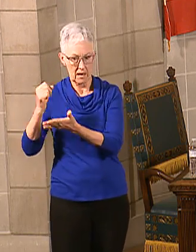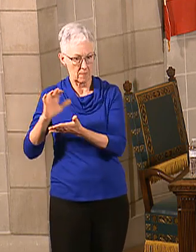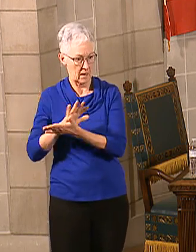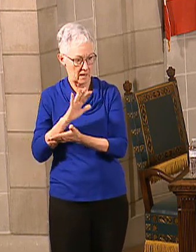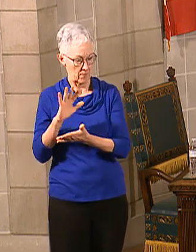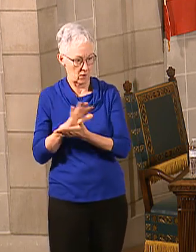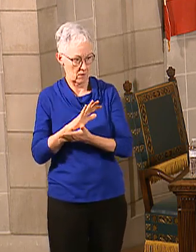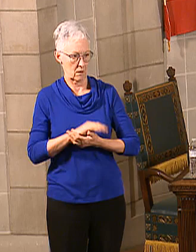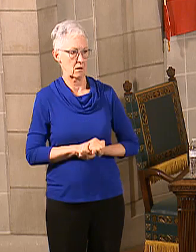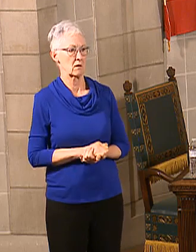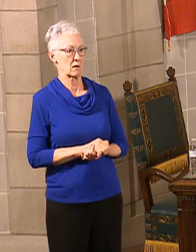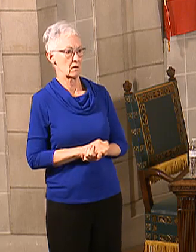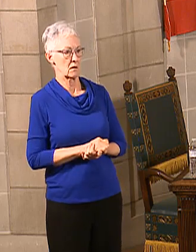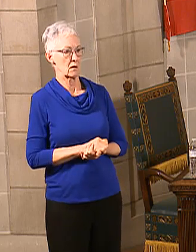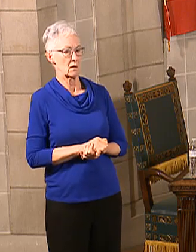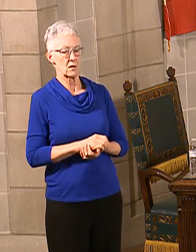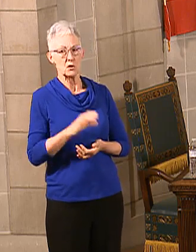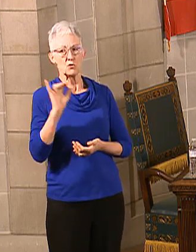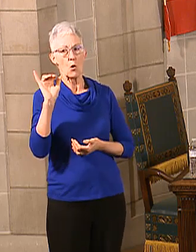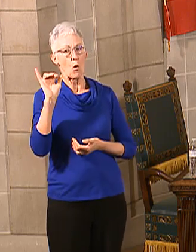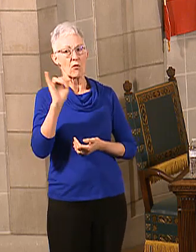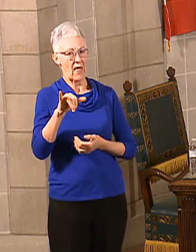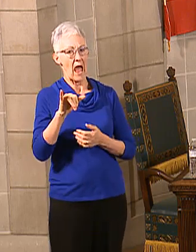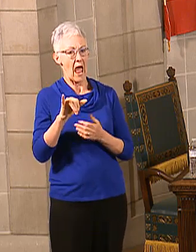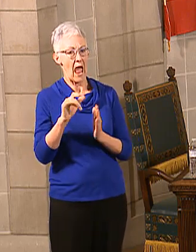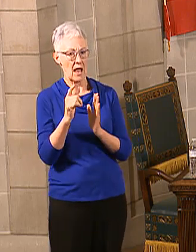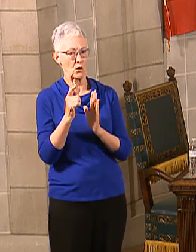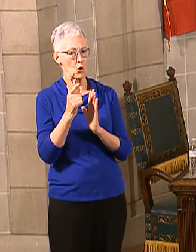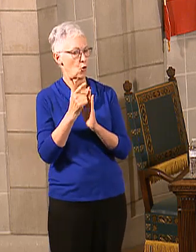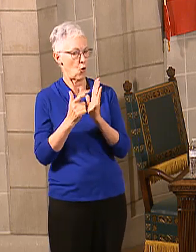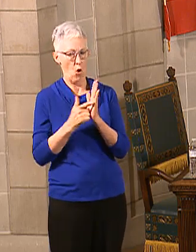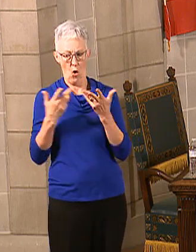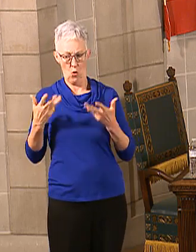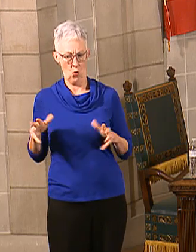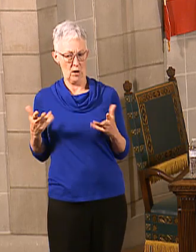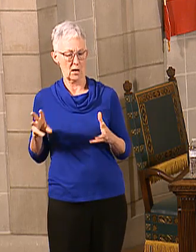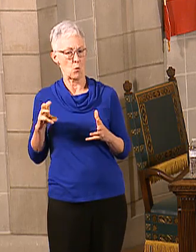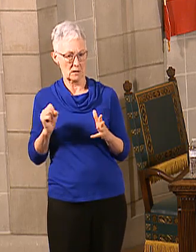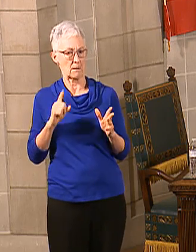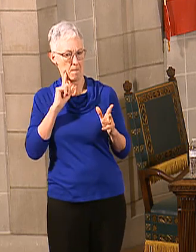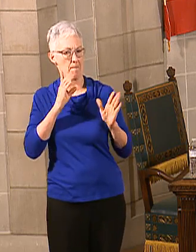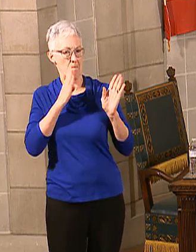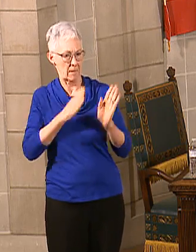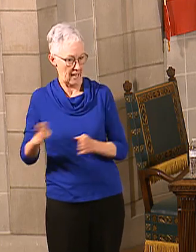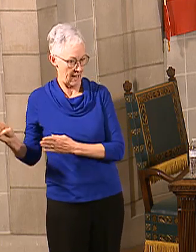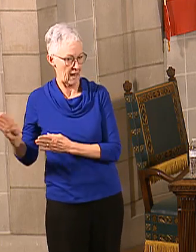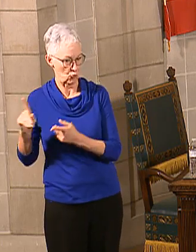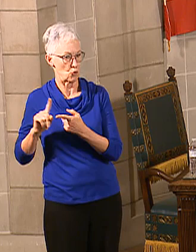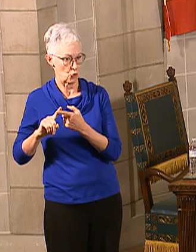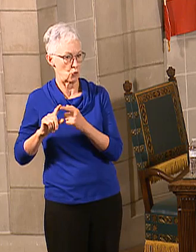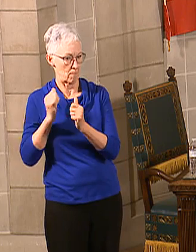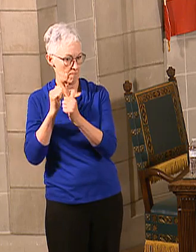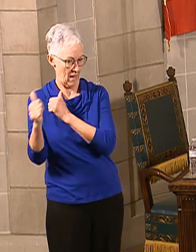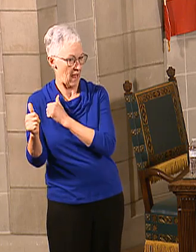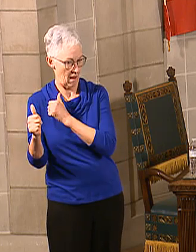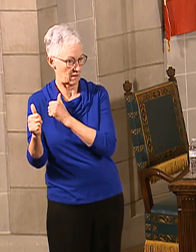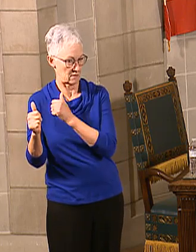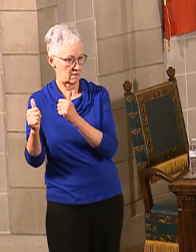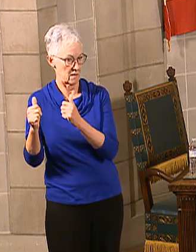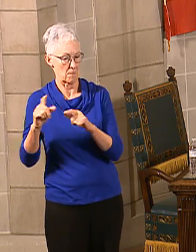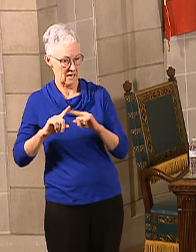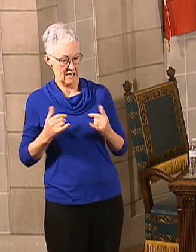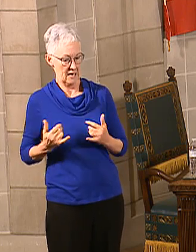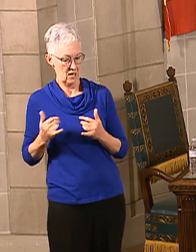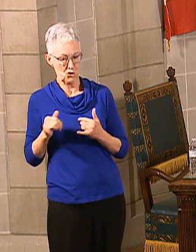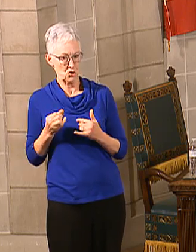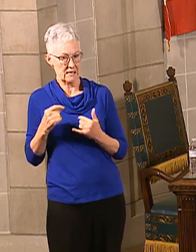regulations have no impact on prudential standards, on safety and soundness of our financial institutions in the state